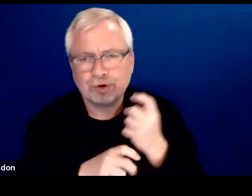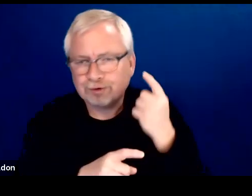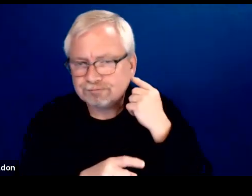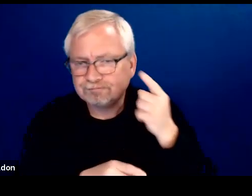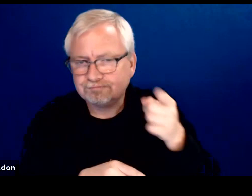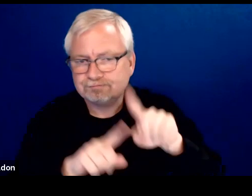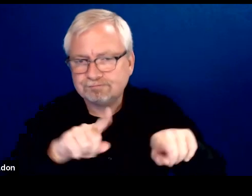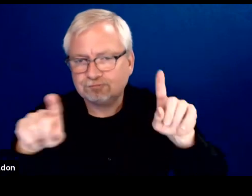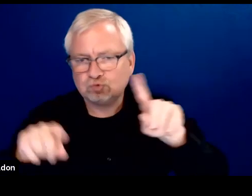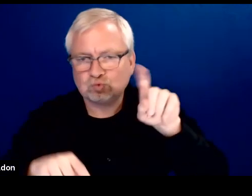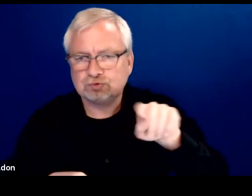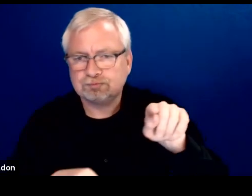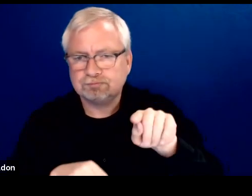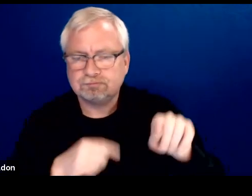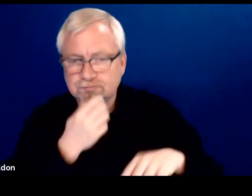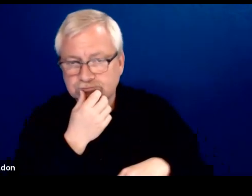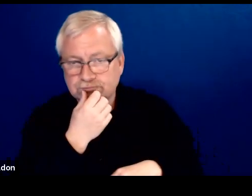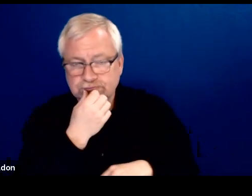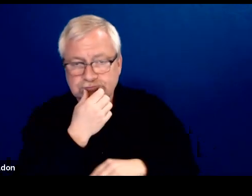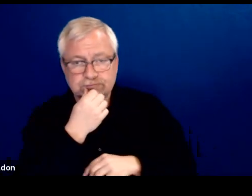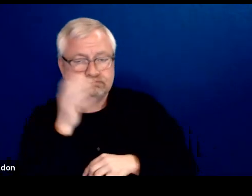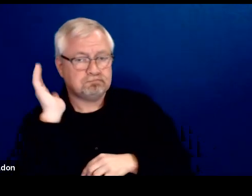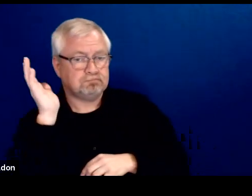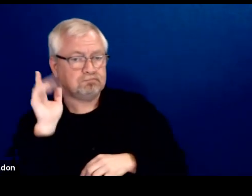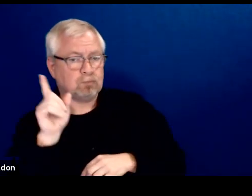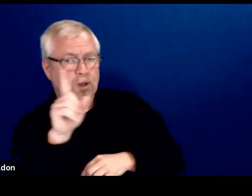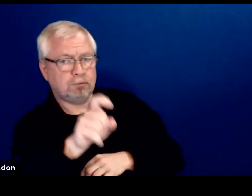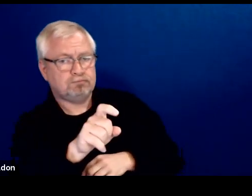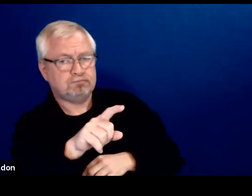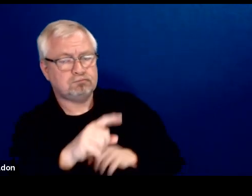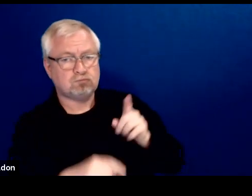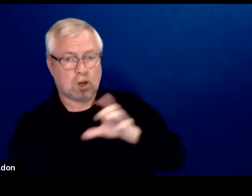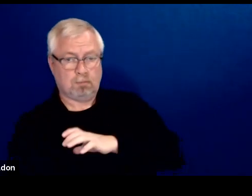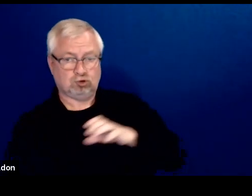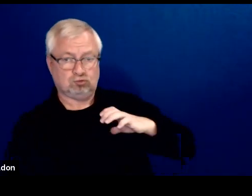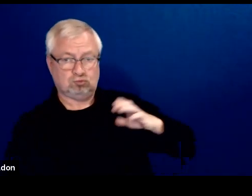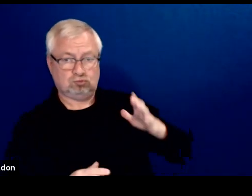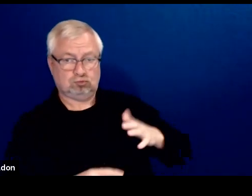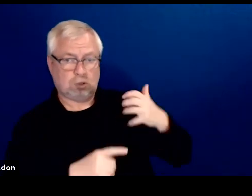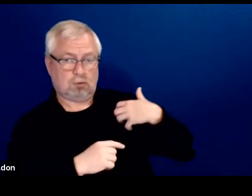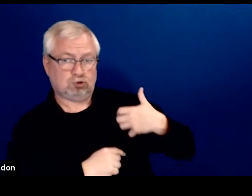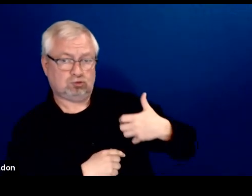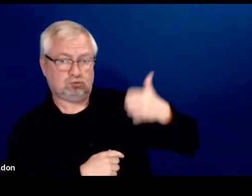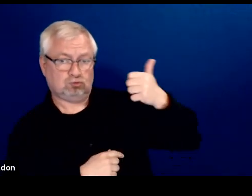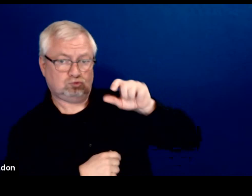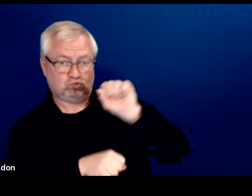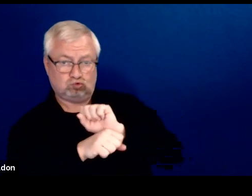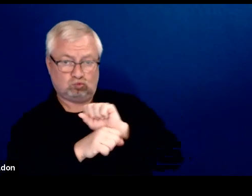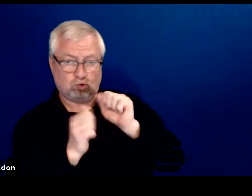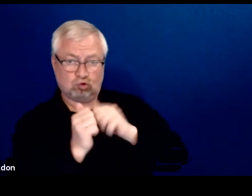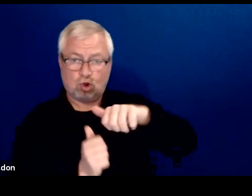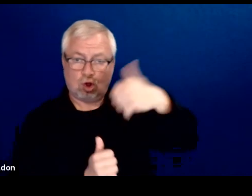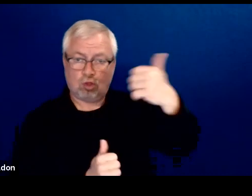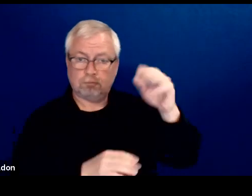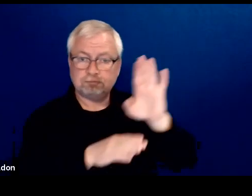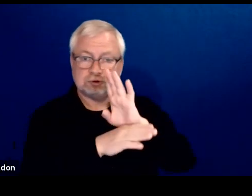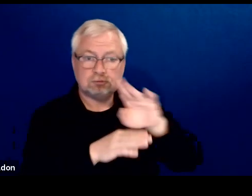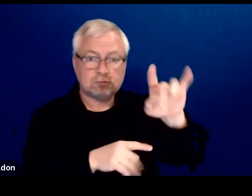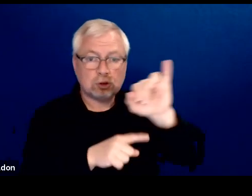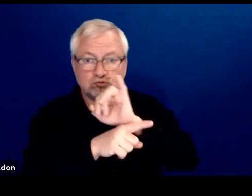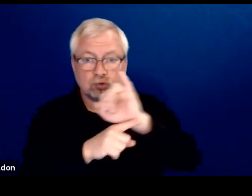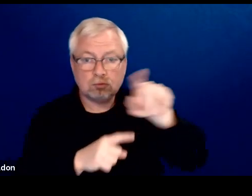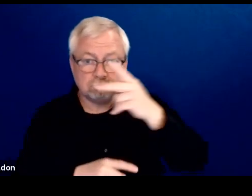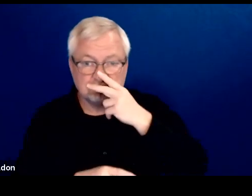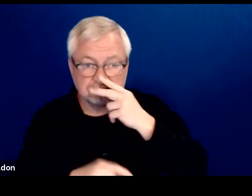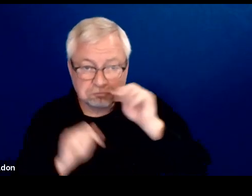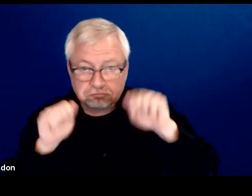commissioners are going to start working with businesses in other industries Correct. to see if they can put protocols in place to potentially go back to work. That's